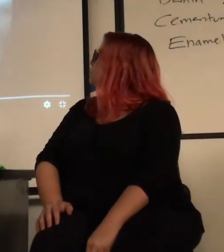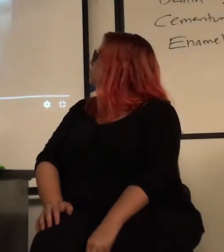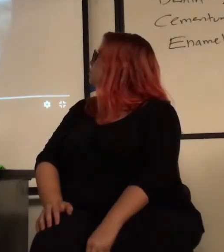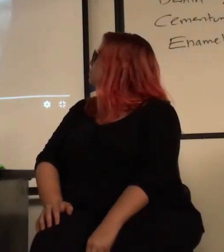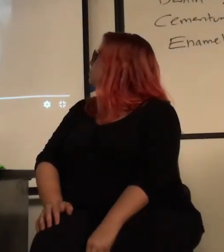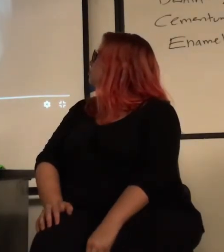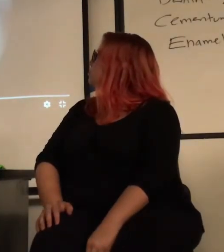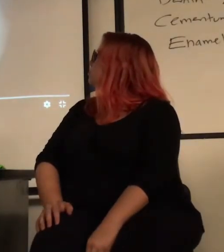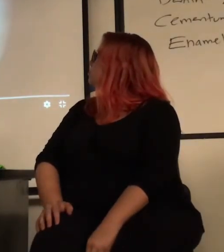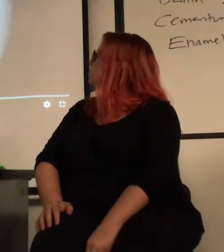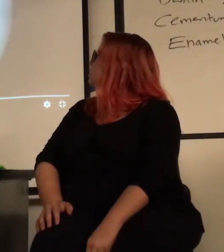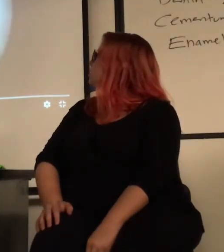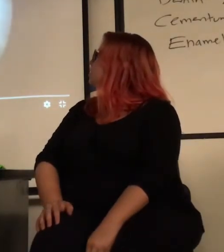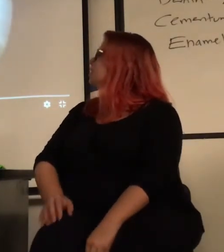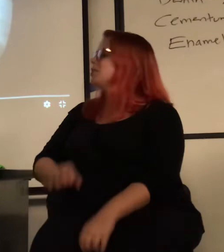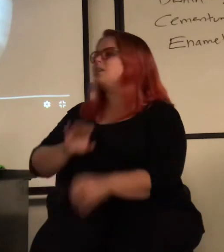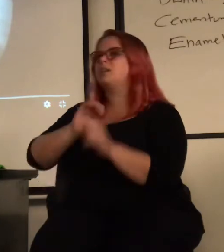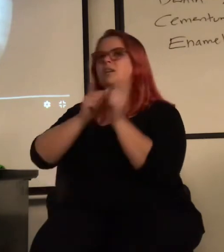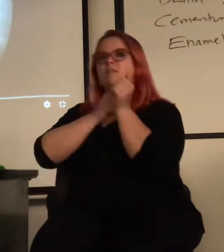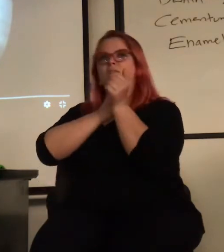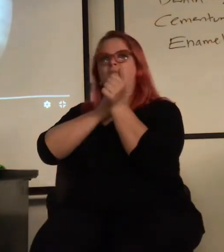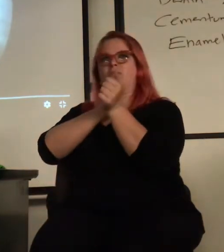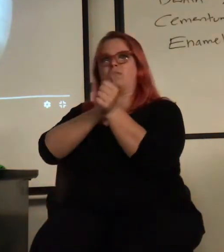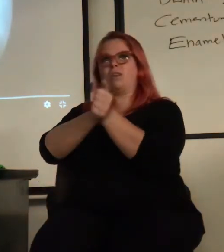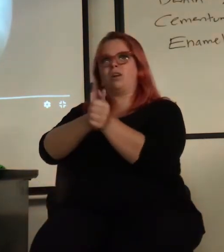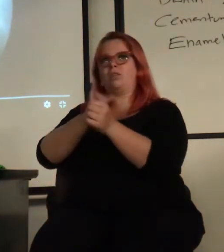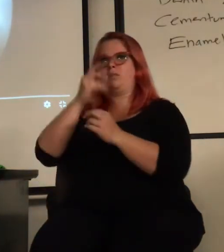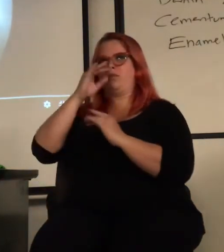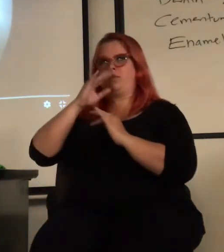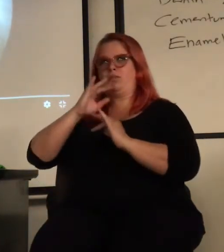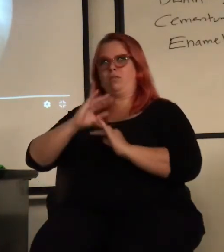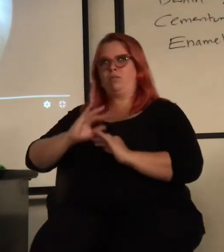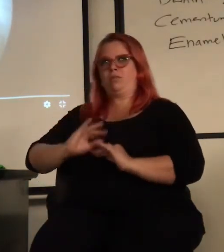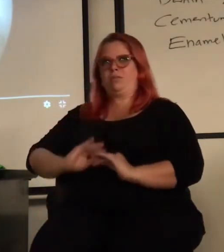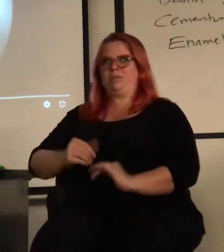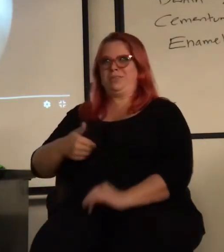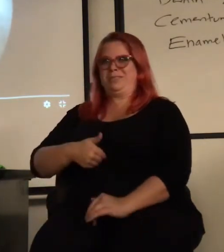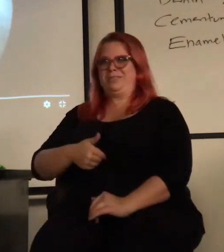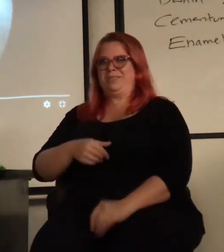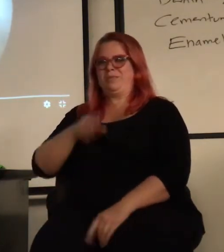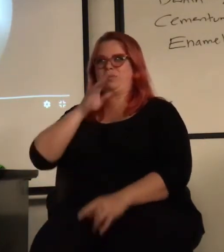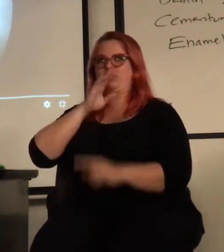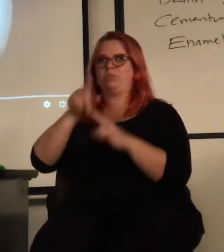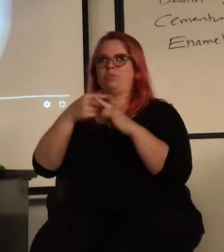And they're able to follow it all the way down to the stomach. That's what we're going to talk about next.